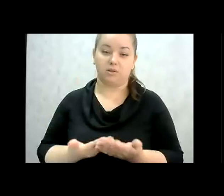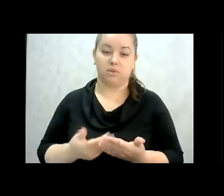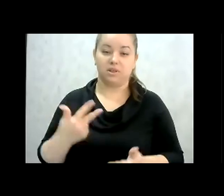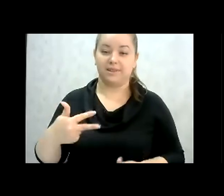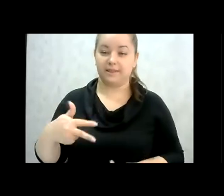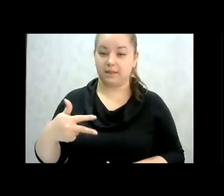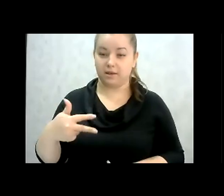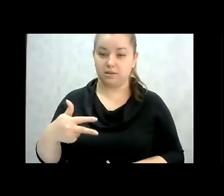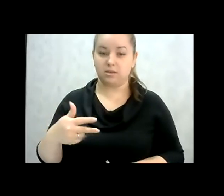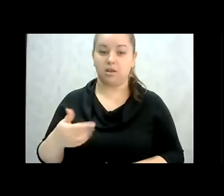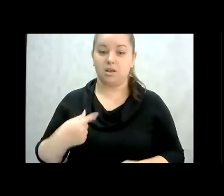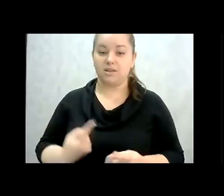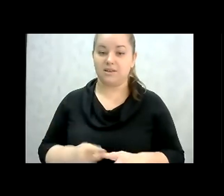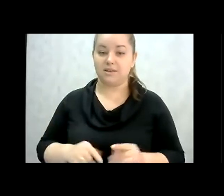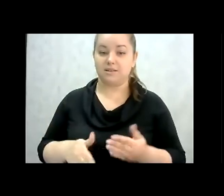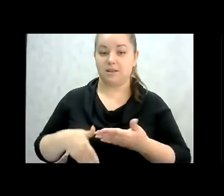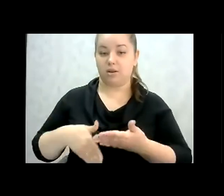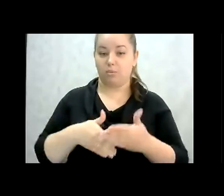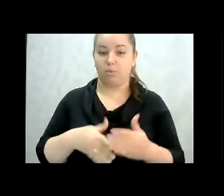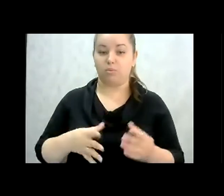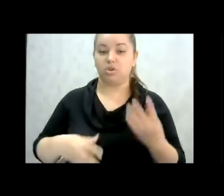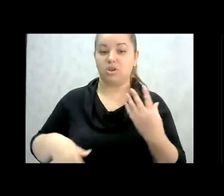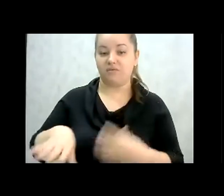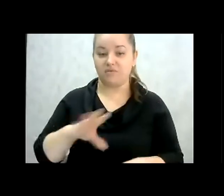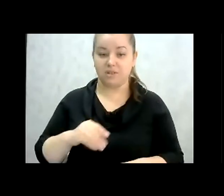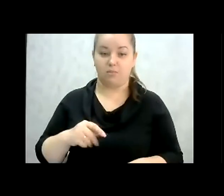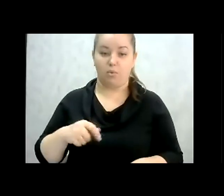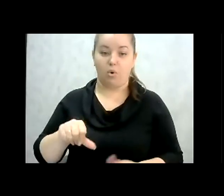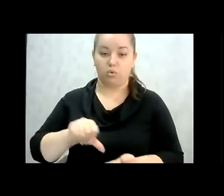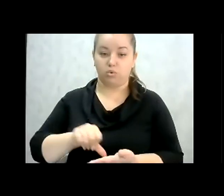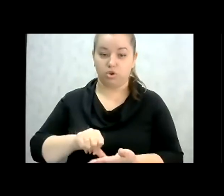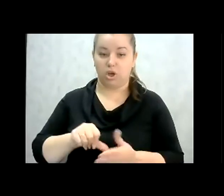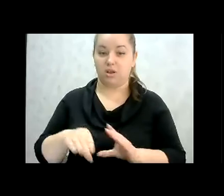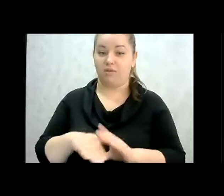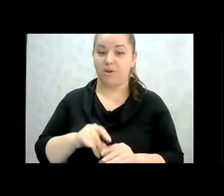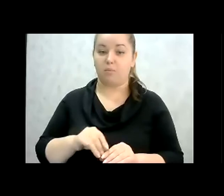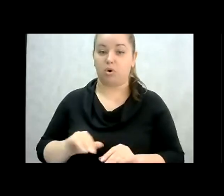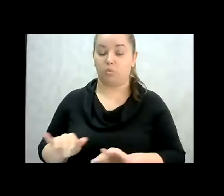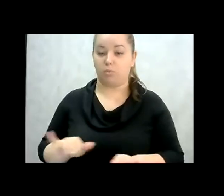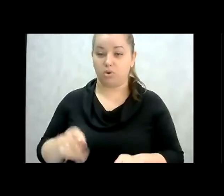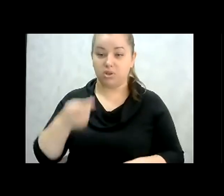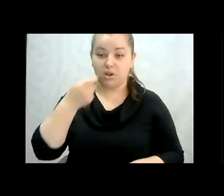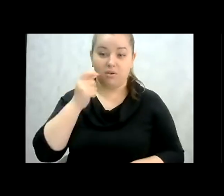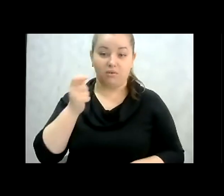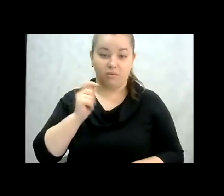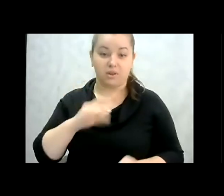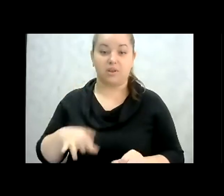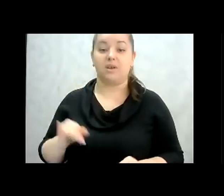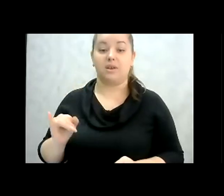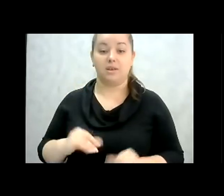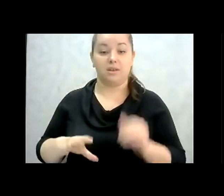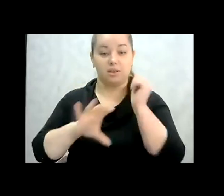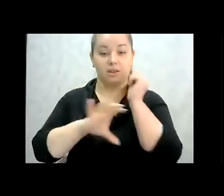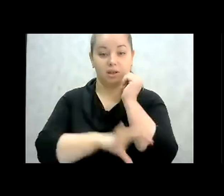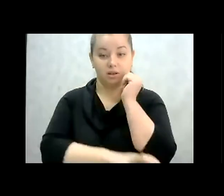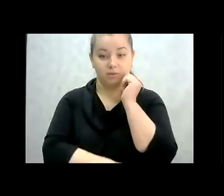that much has been accomplished in Ukraine by Ukraine over the years on its path to better